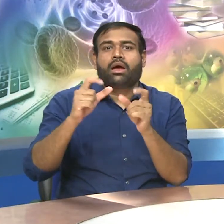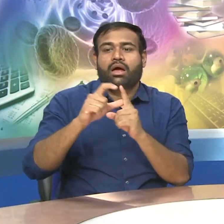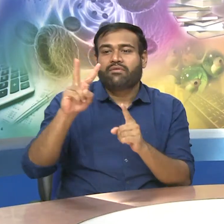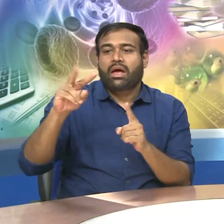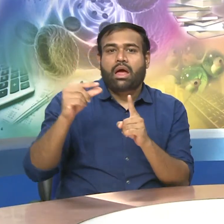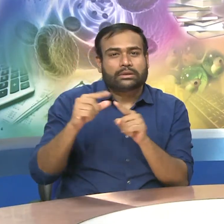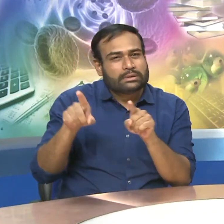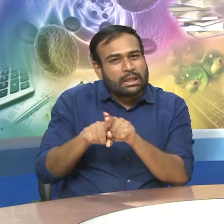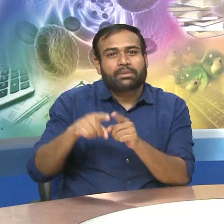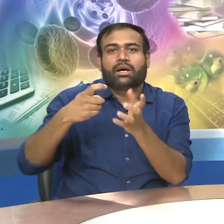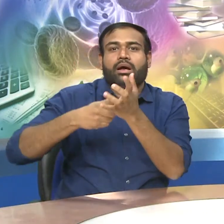Vidhan Parshad.